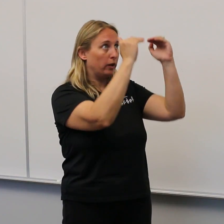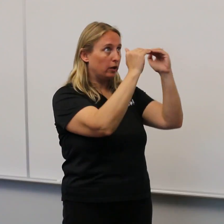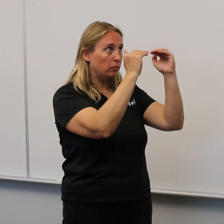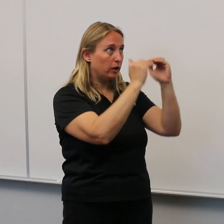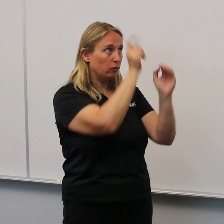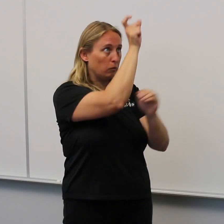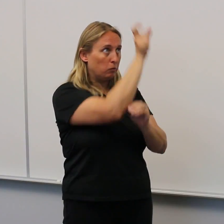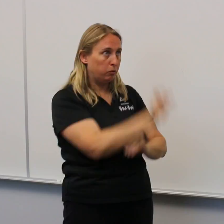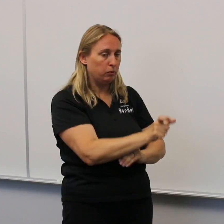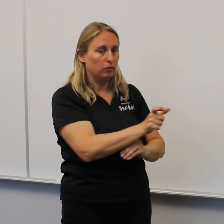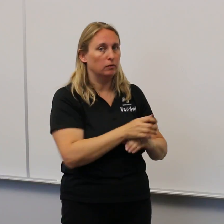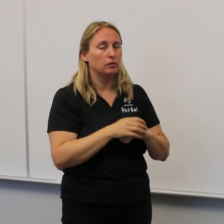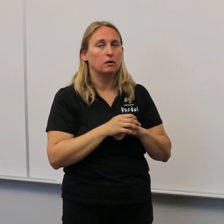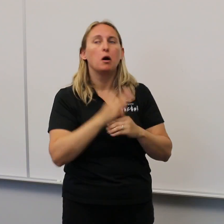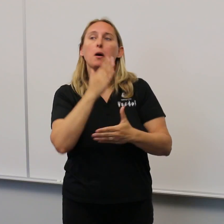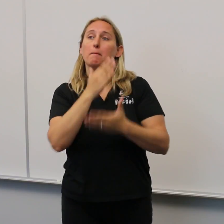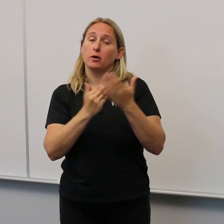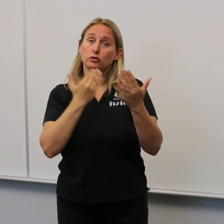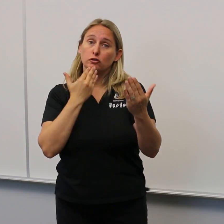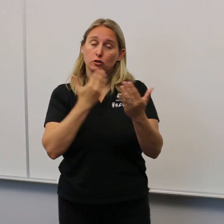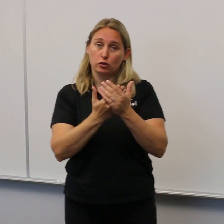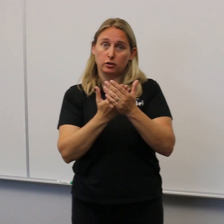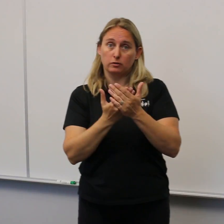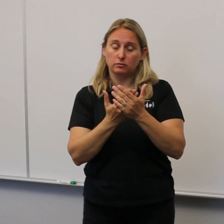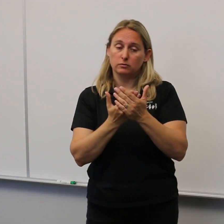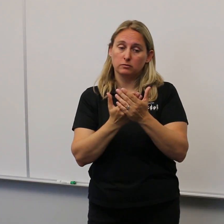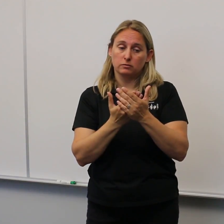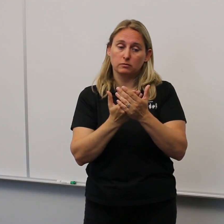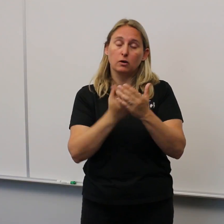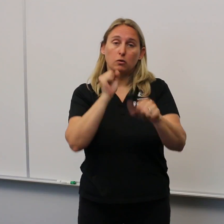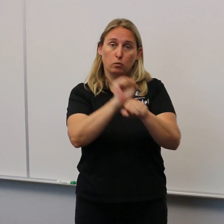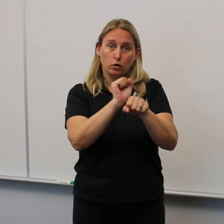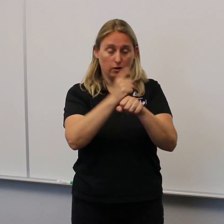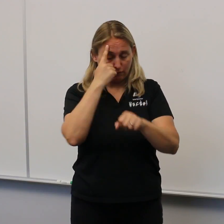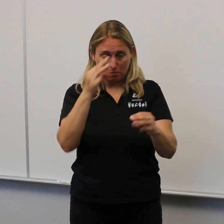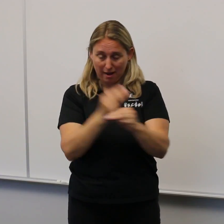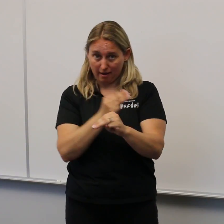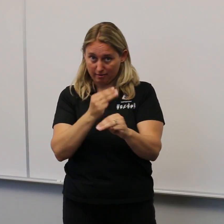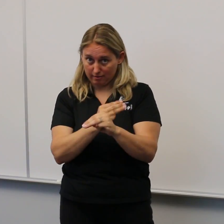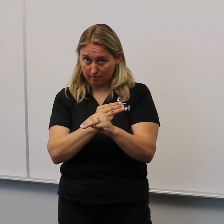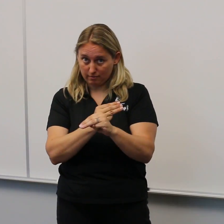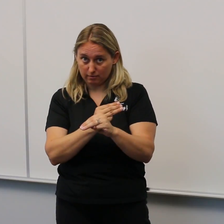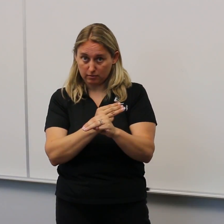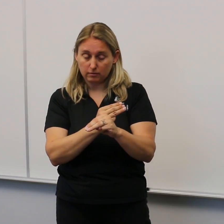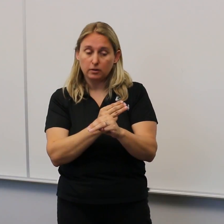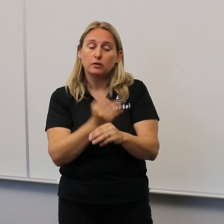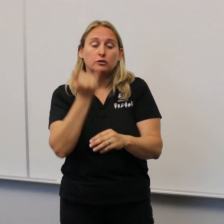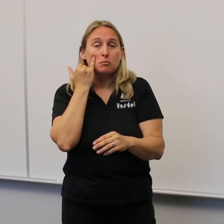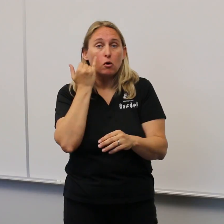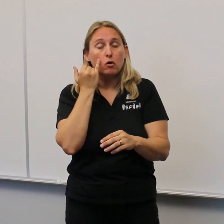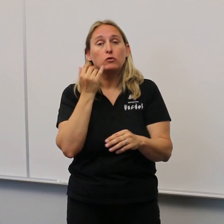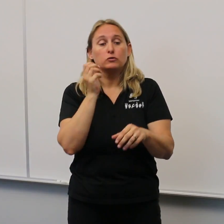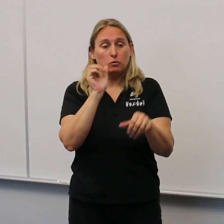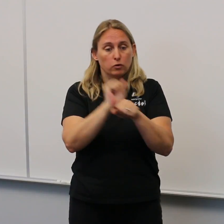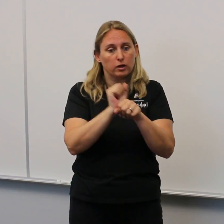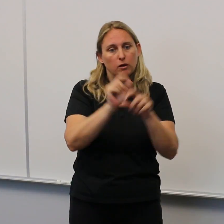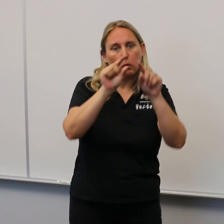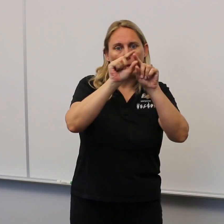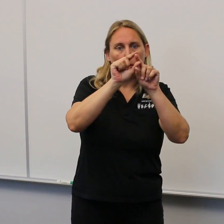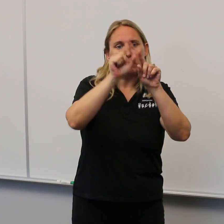These are parts of good form in mathematics. So as we're solving problems, we always want to be working down, not across, and making sure in our